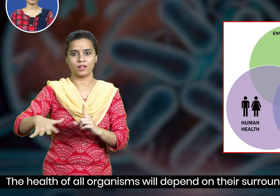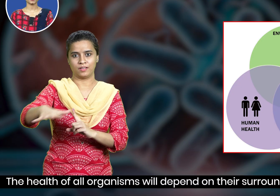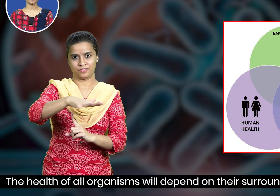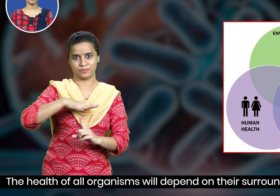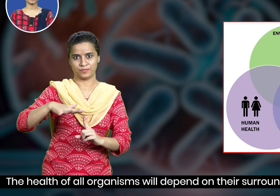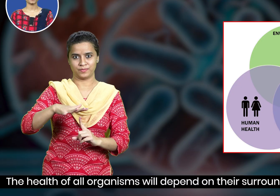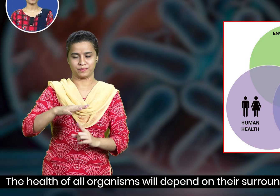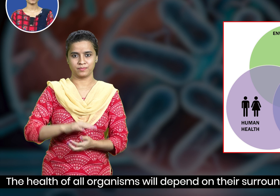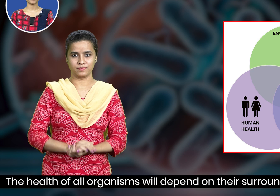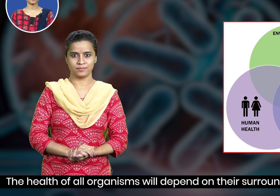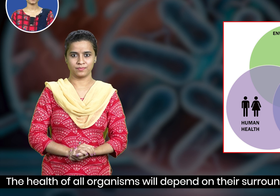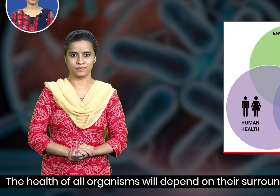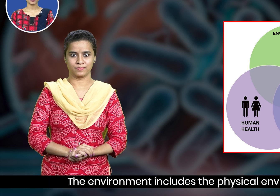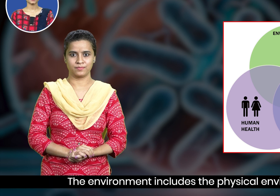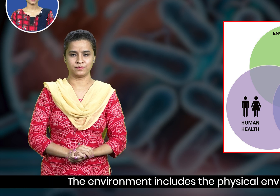environment.